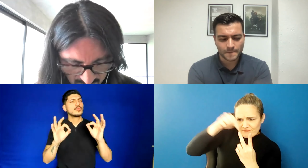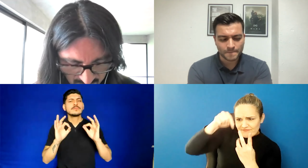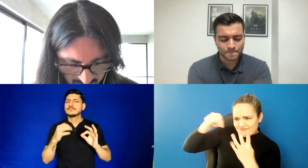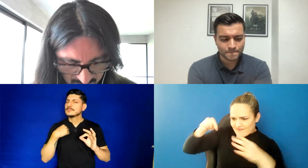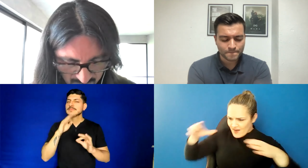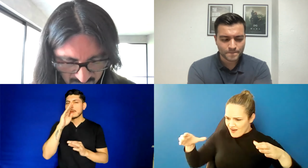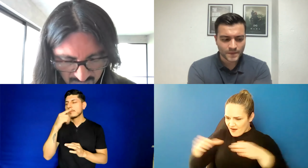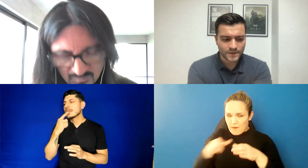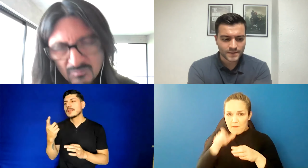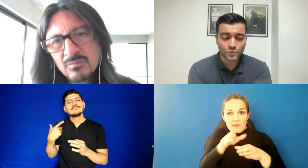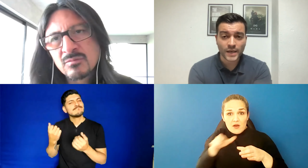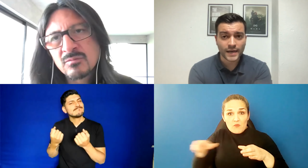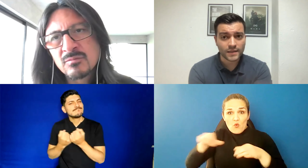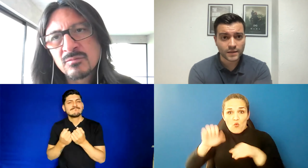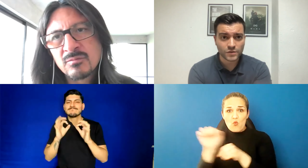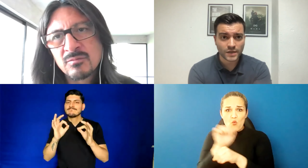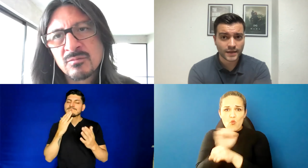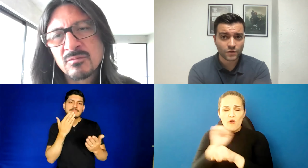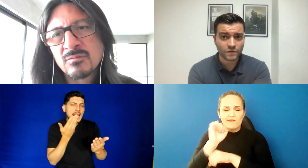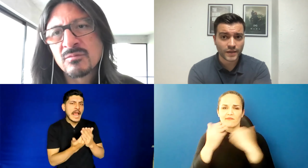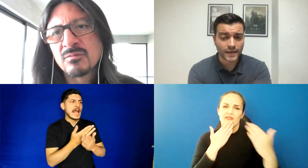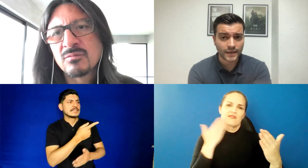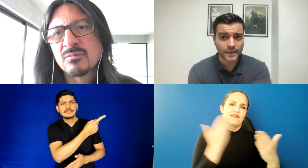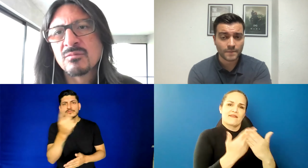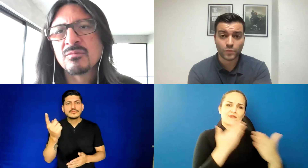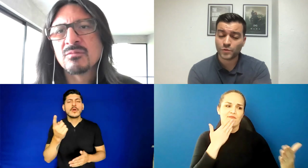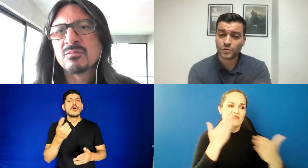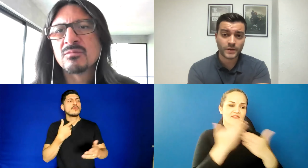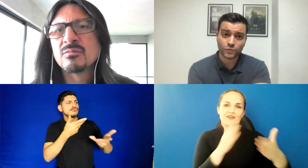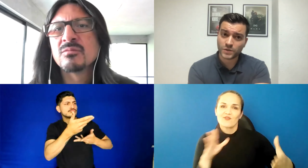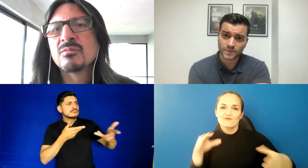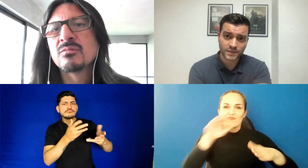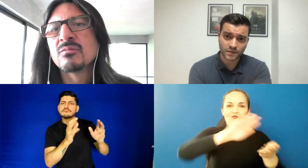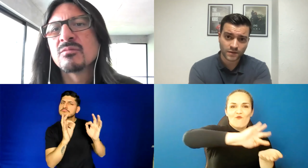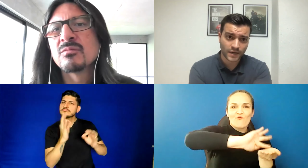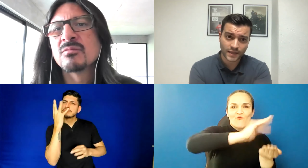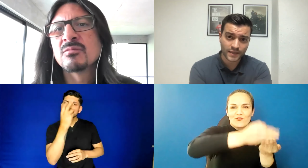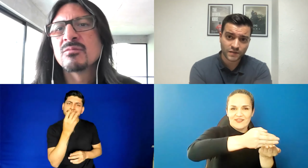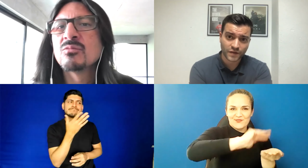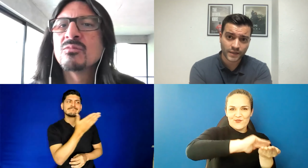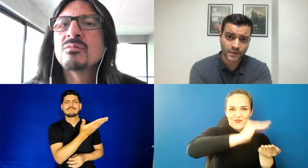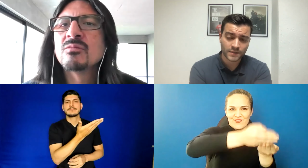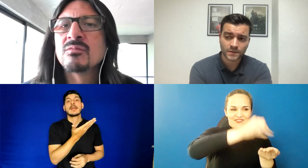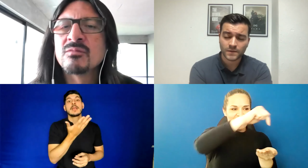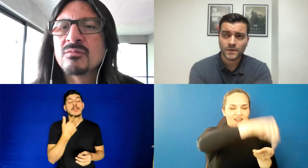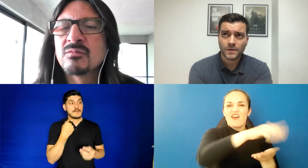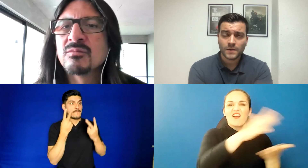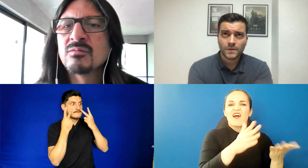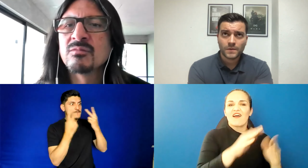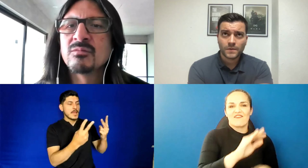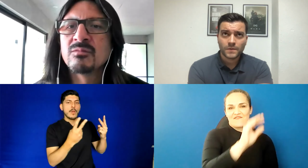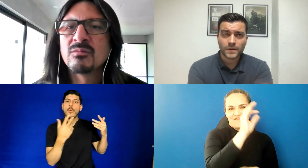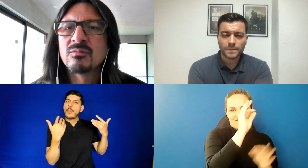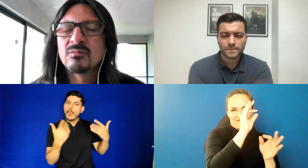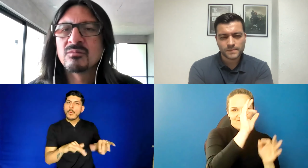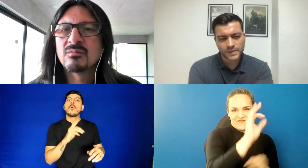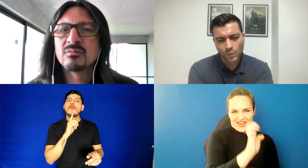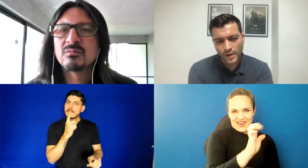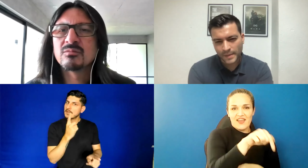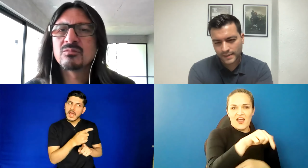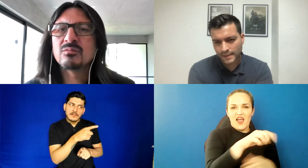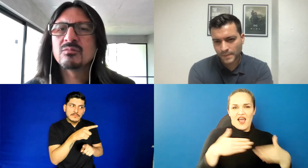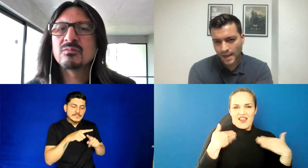was my film crew chief, and the other team members, really did see many things